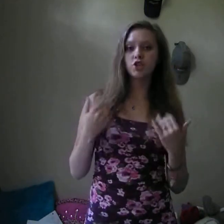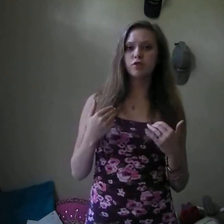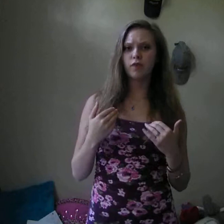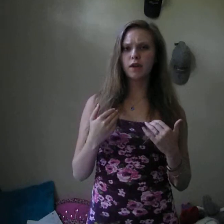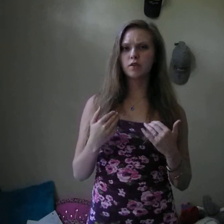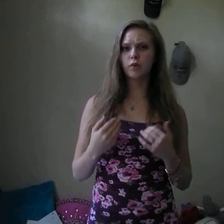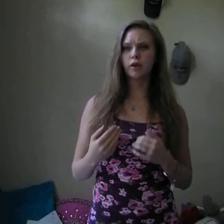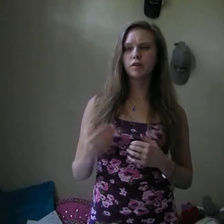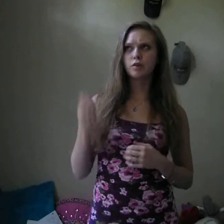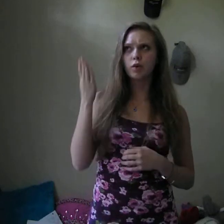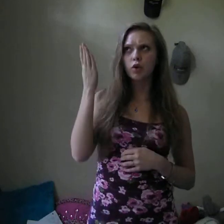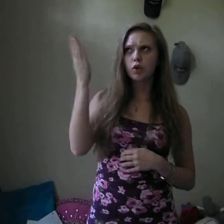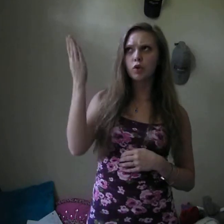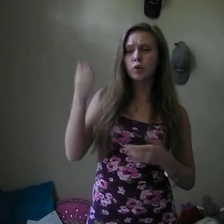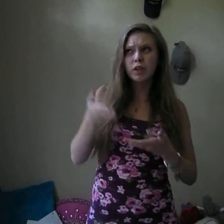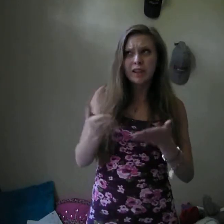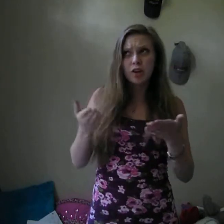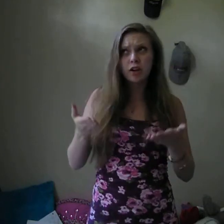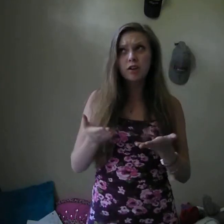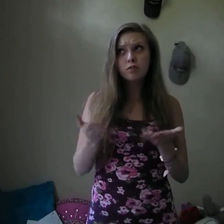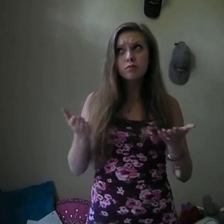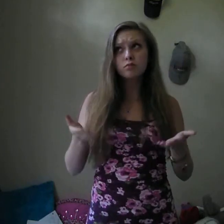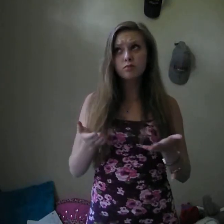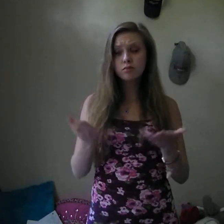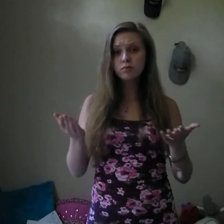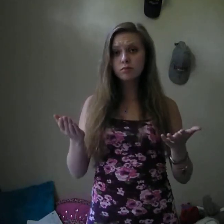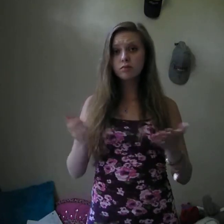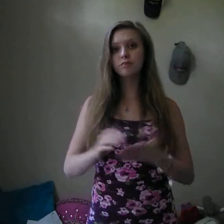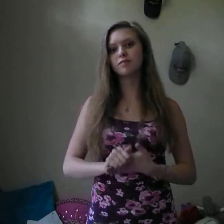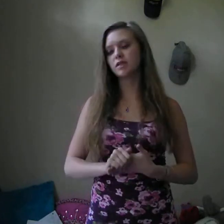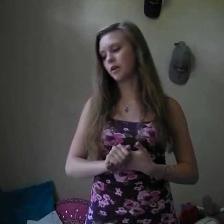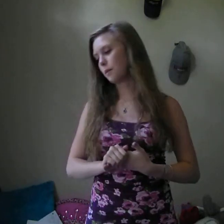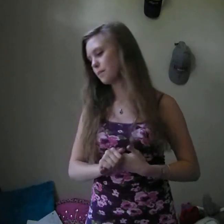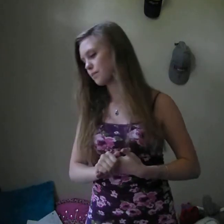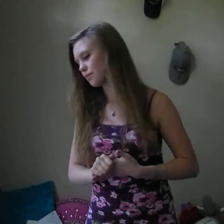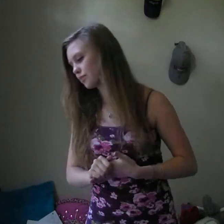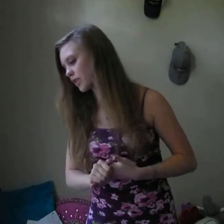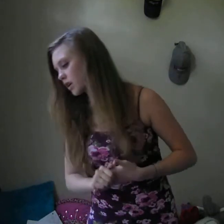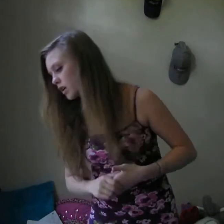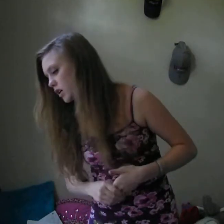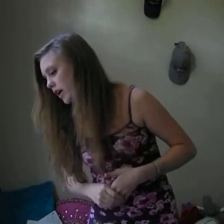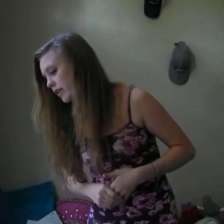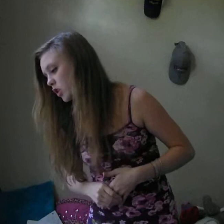question face, you're going to do you here. So. And then the